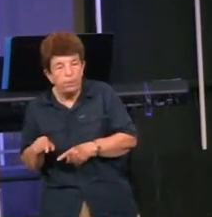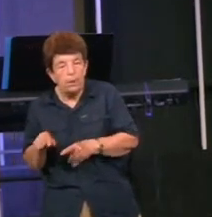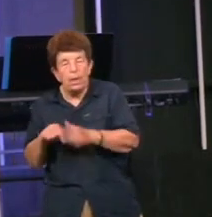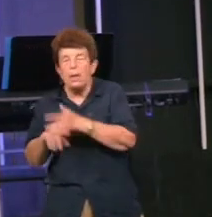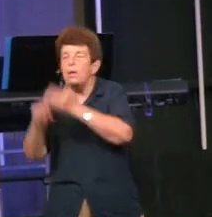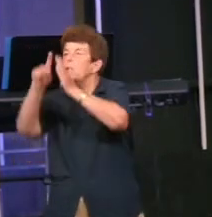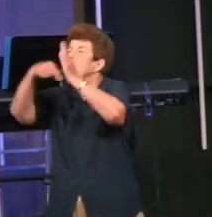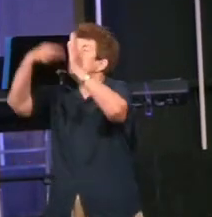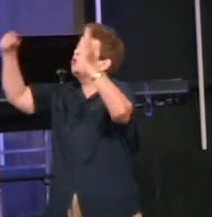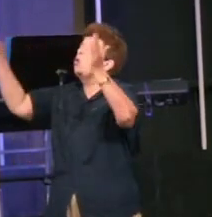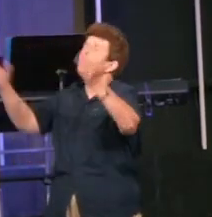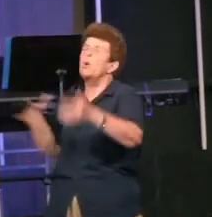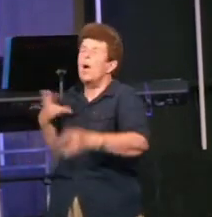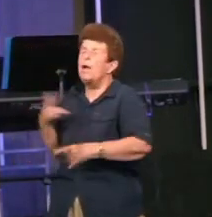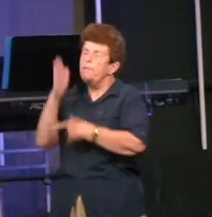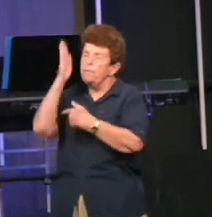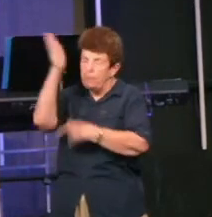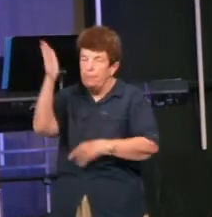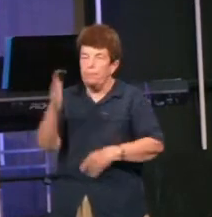into eternal life.